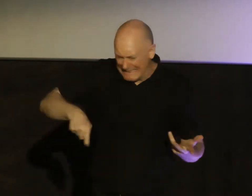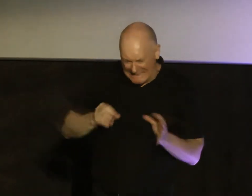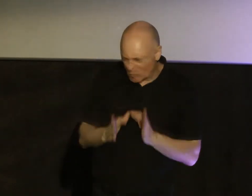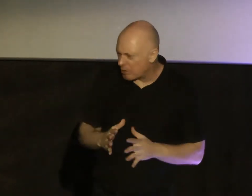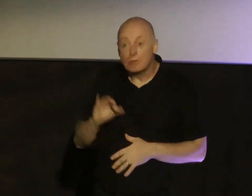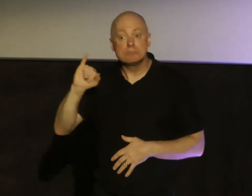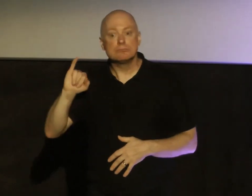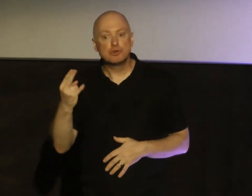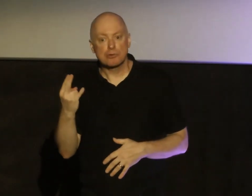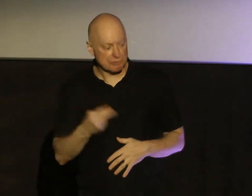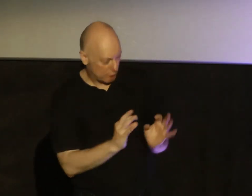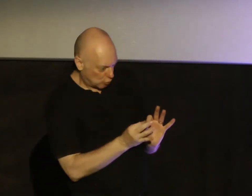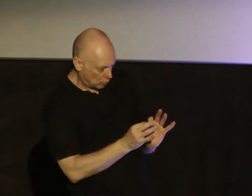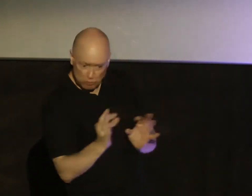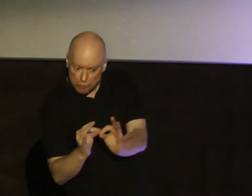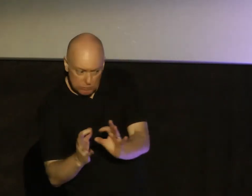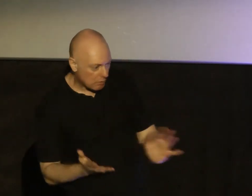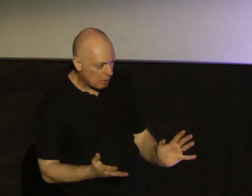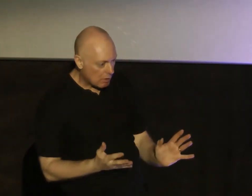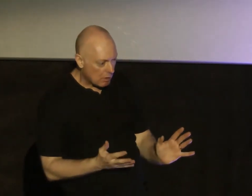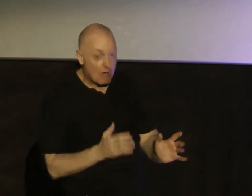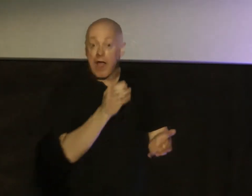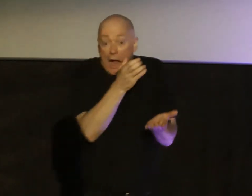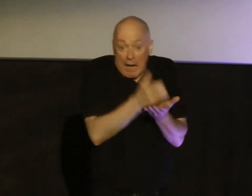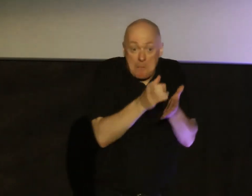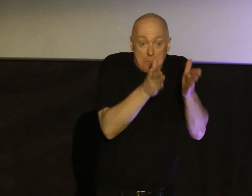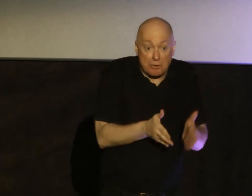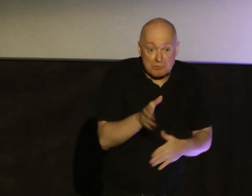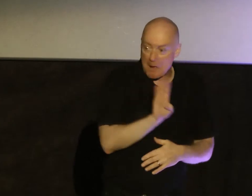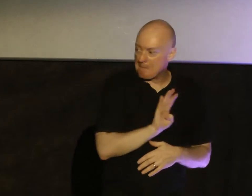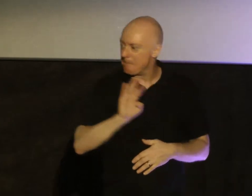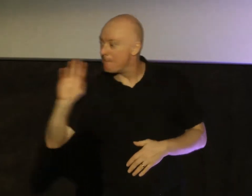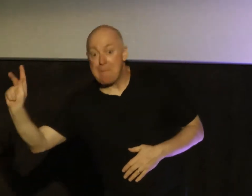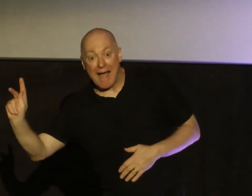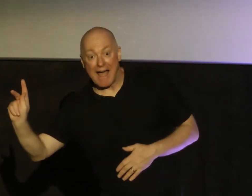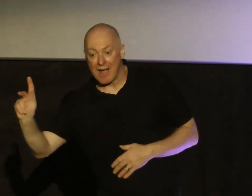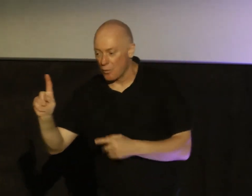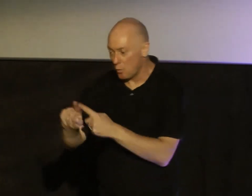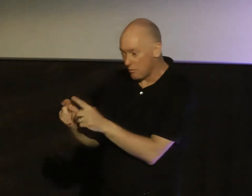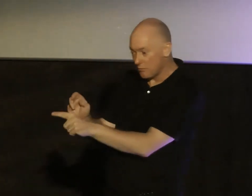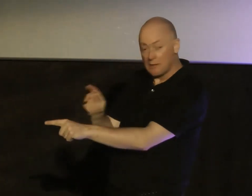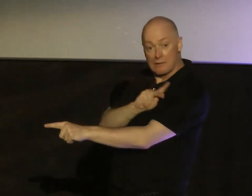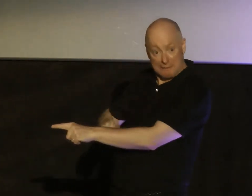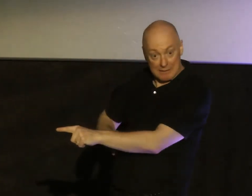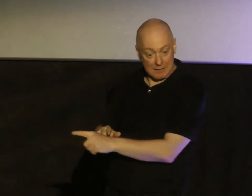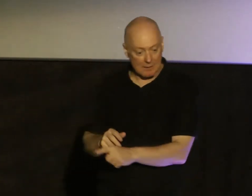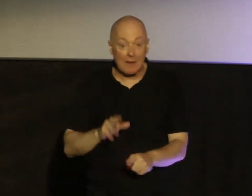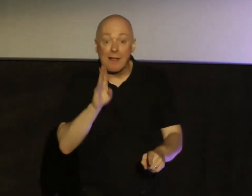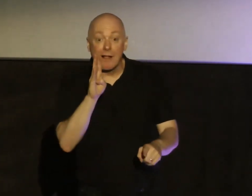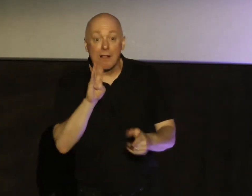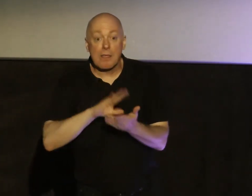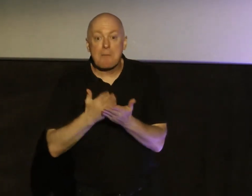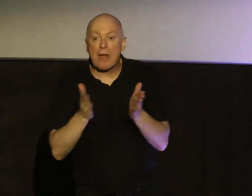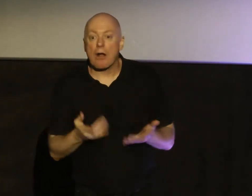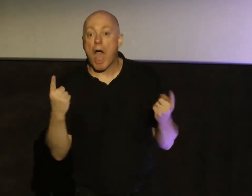Joseph interprets the dreams. It lands the cupbearer out of prison. It lands the baker dead. That's what